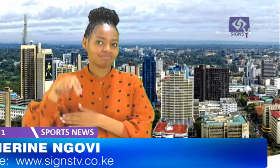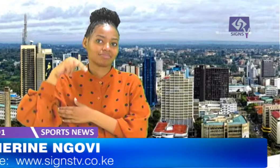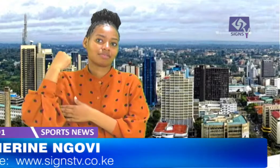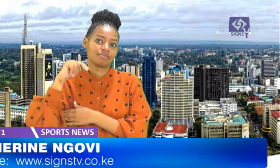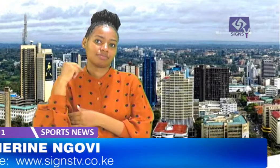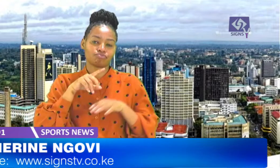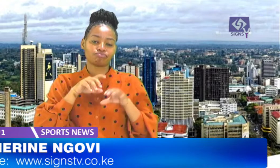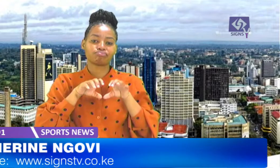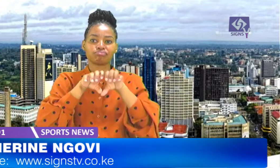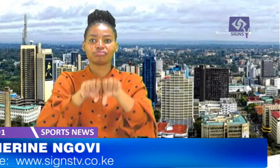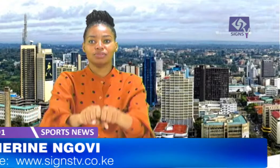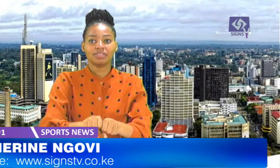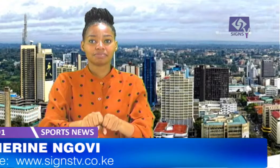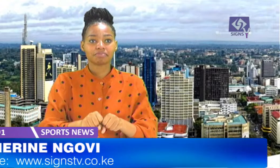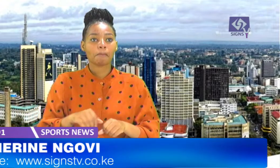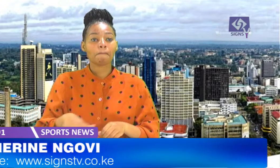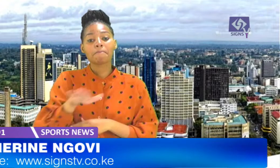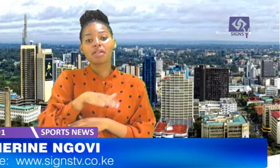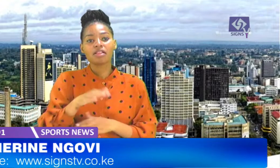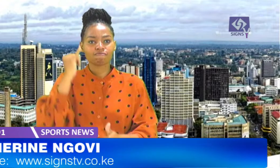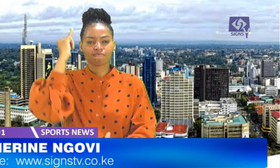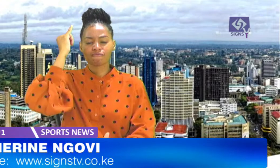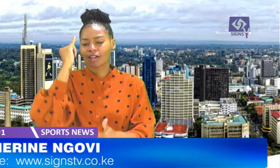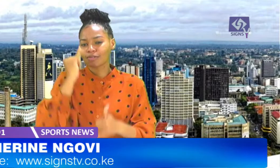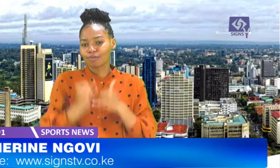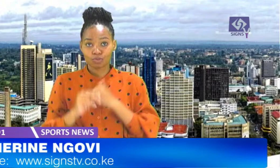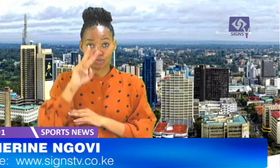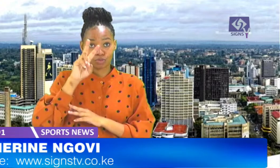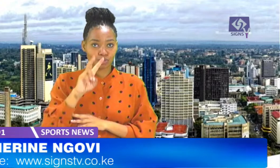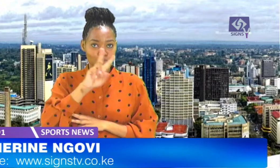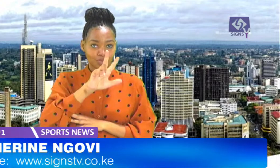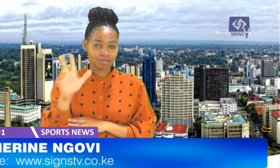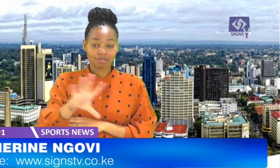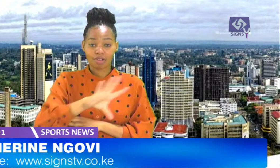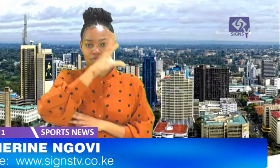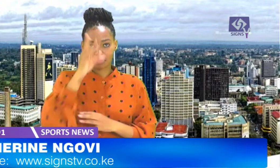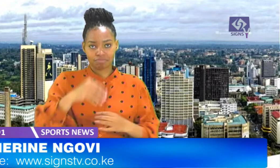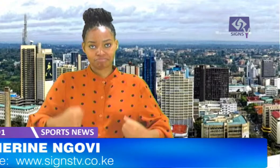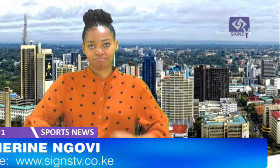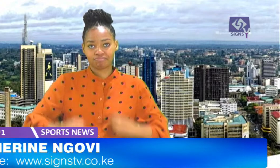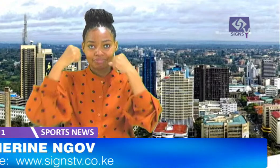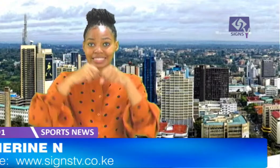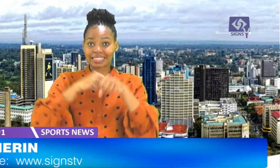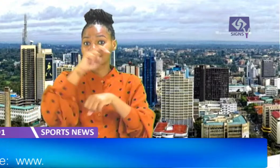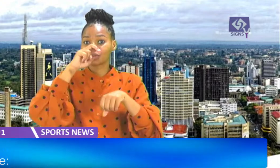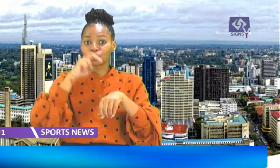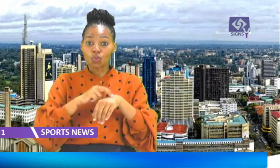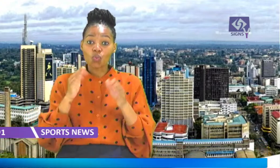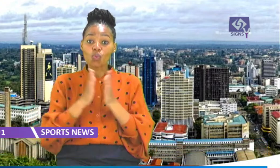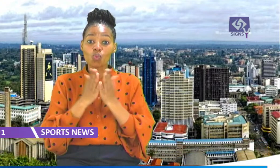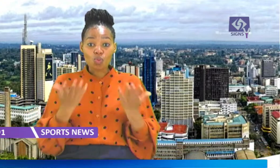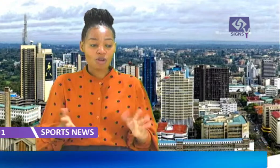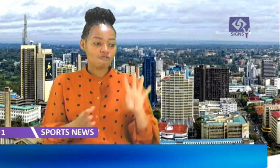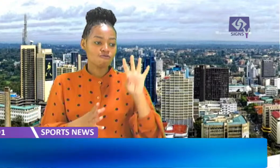Kelechi Iheanacho scored the winning penalty as Nigeria booked their place in the final of